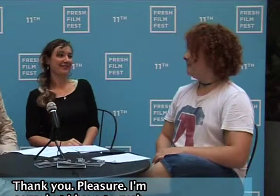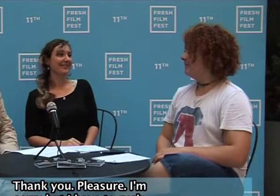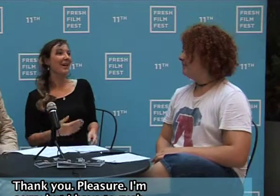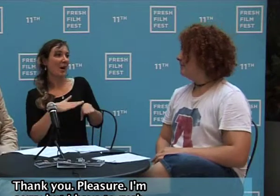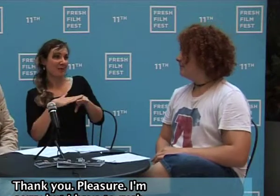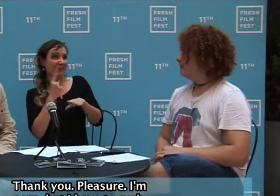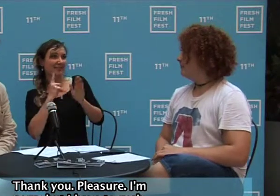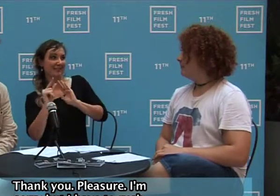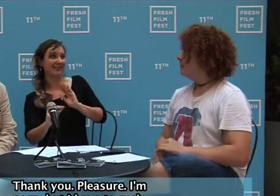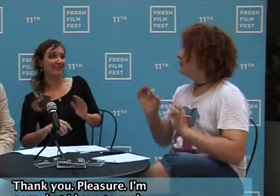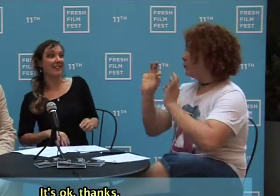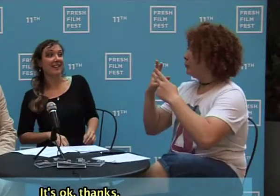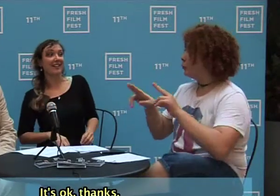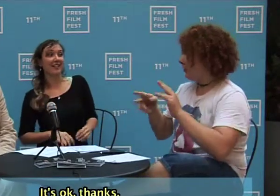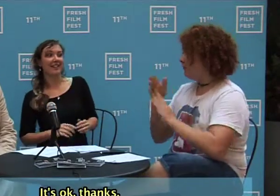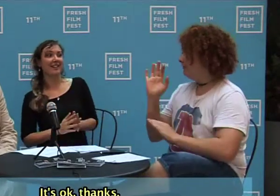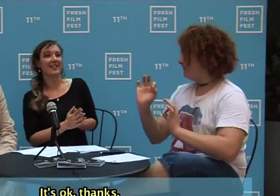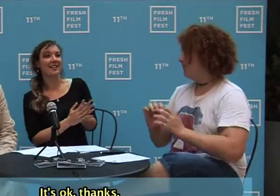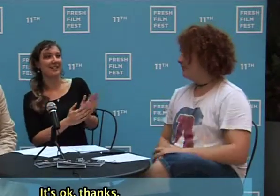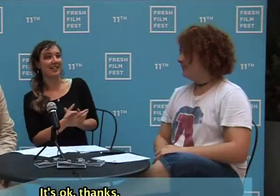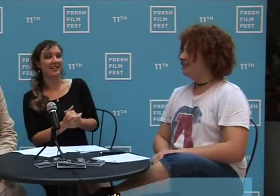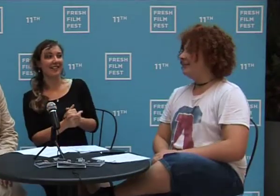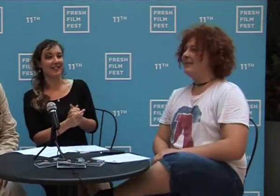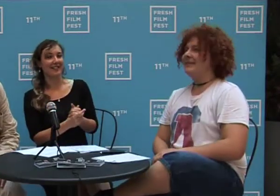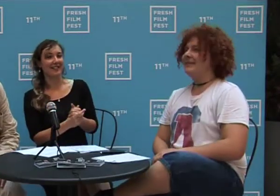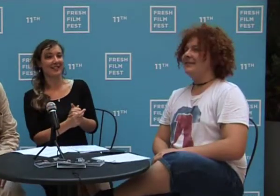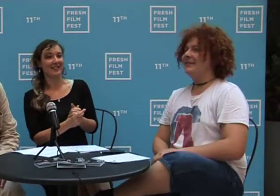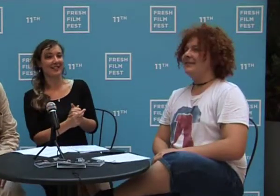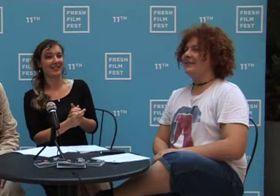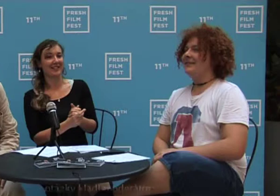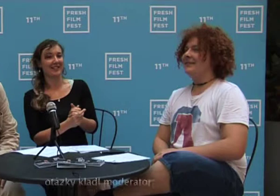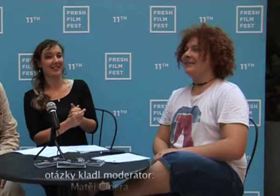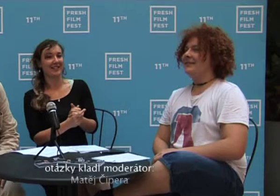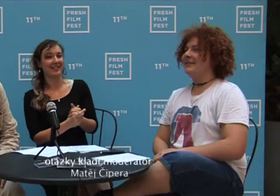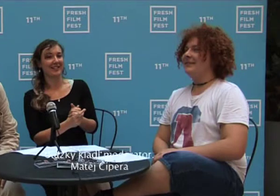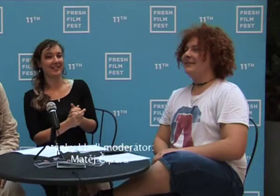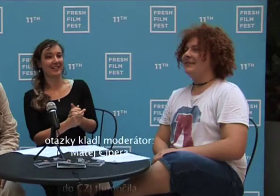I'm sorry, but I have to rush because I've got a Q&A now. It's okay. Thanks. Right, cheers.